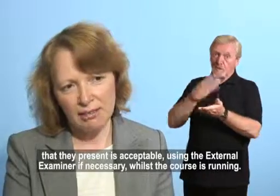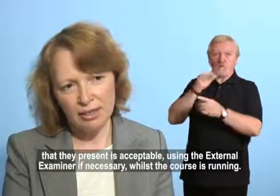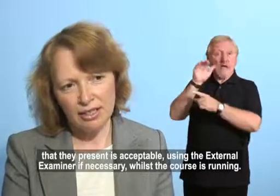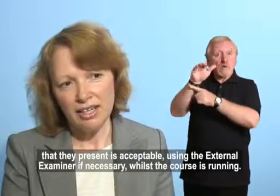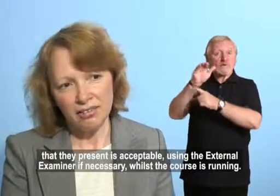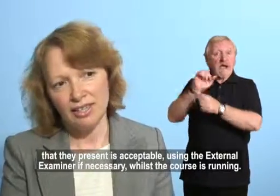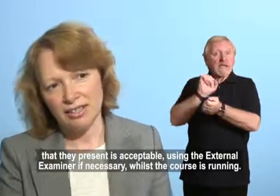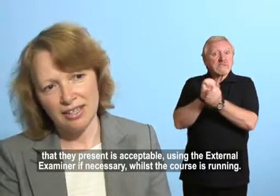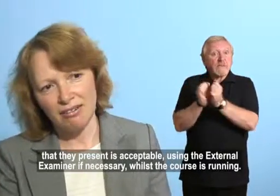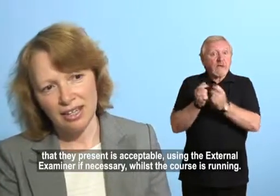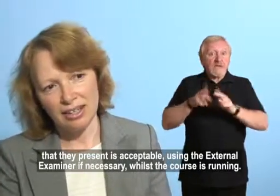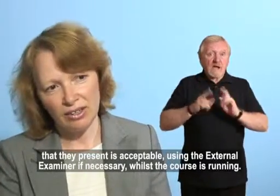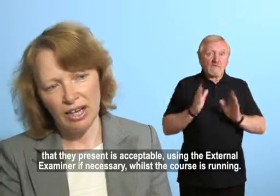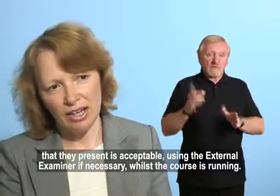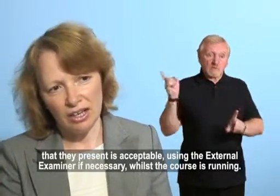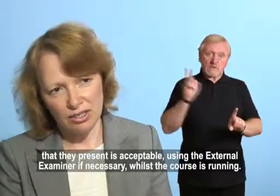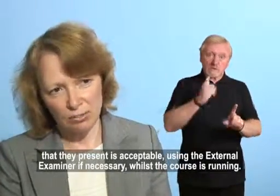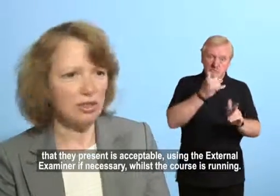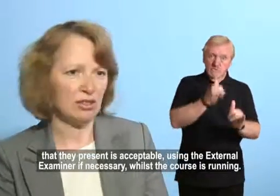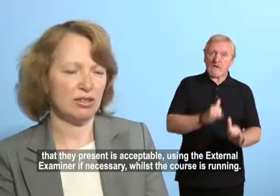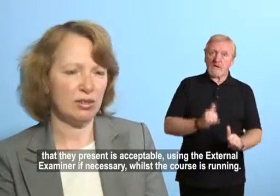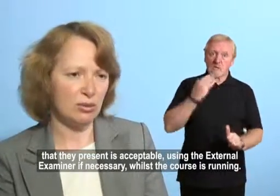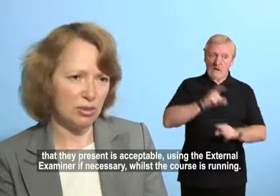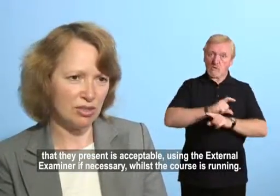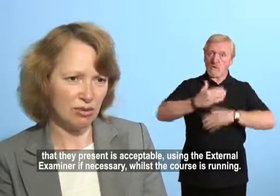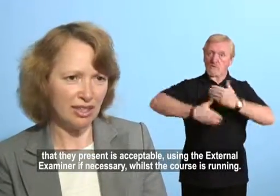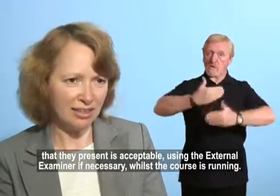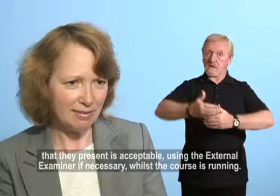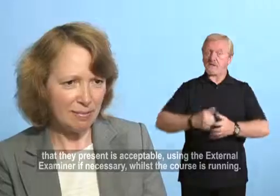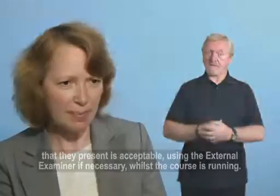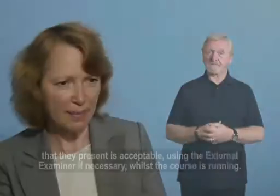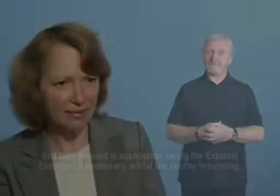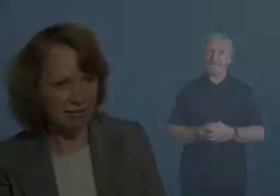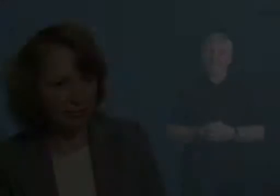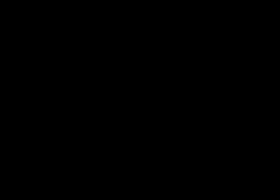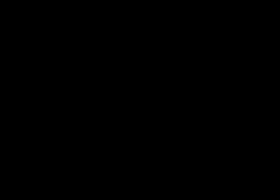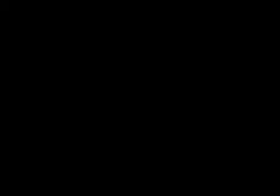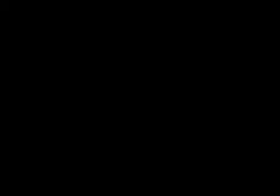external examiner if necessary whilst the course is running.